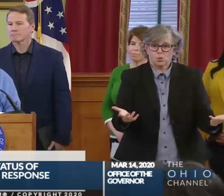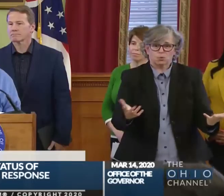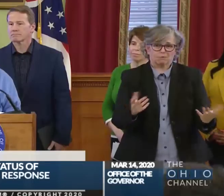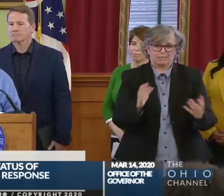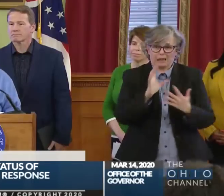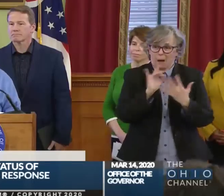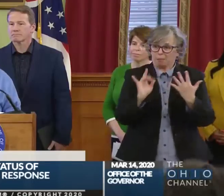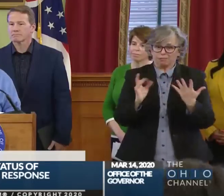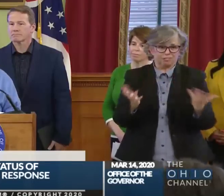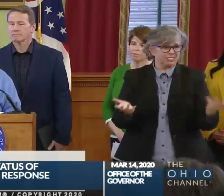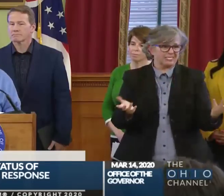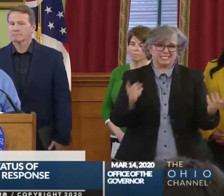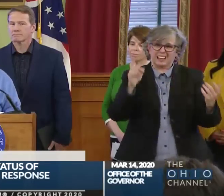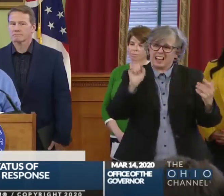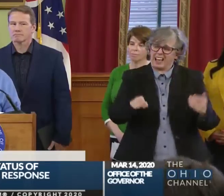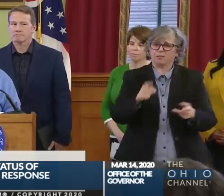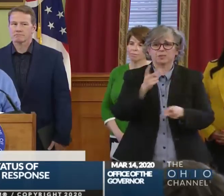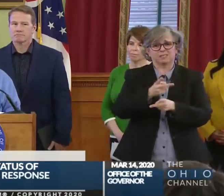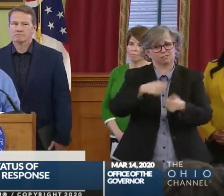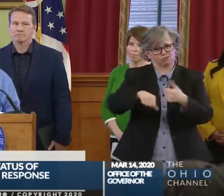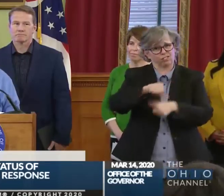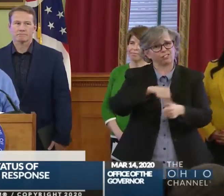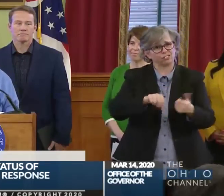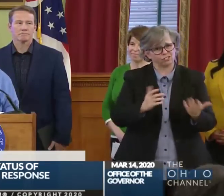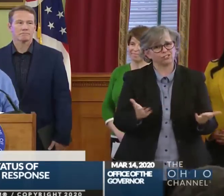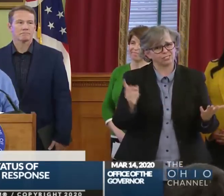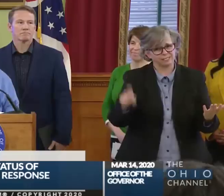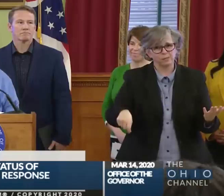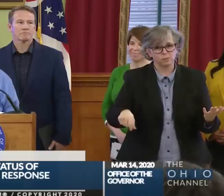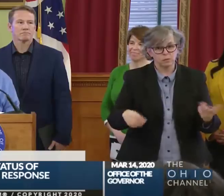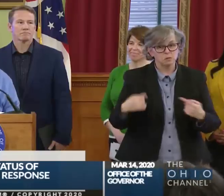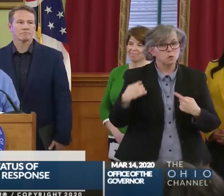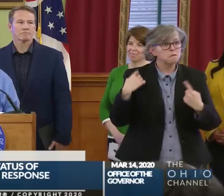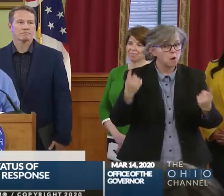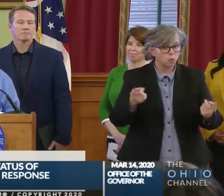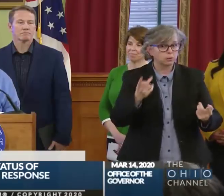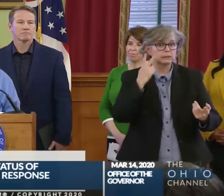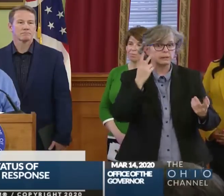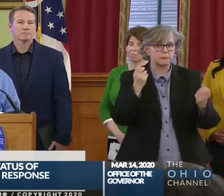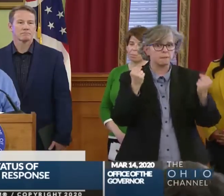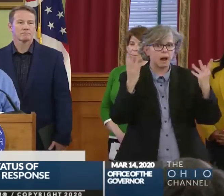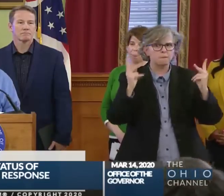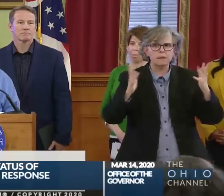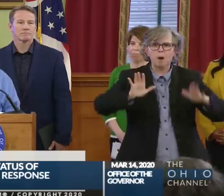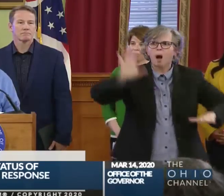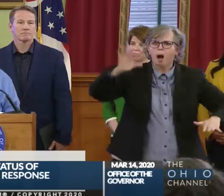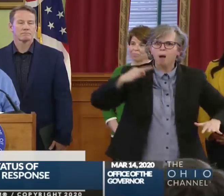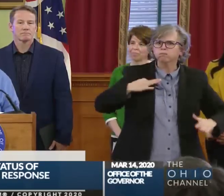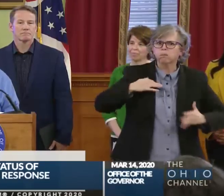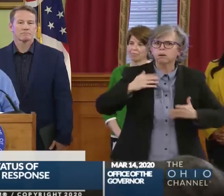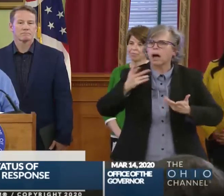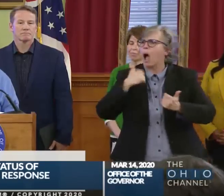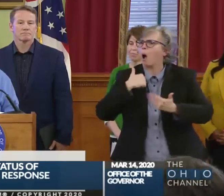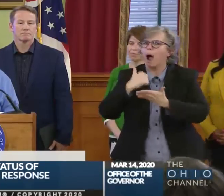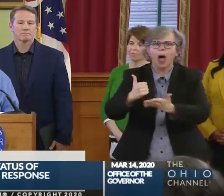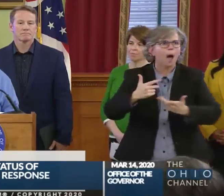are seeing a lot of people who are stepping up and really wanting what they can do. And I'm going to ask in a